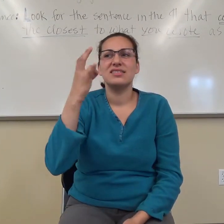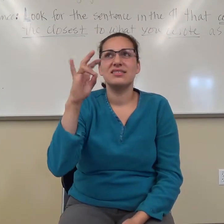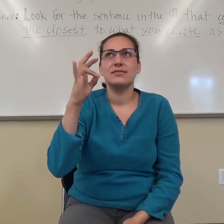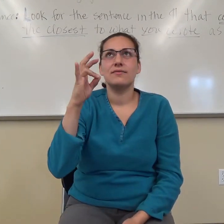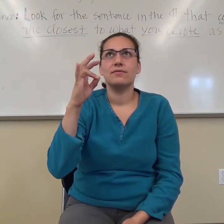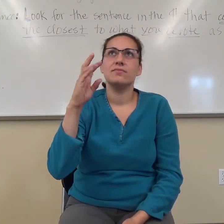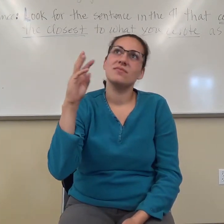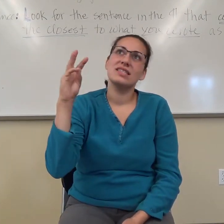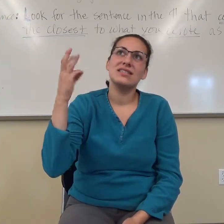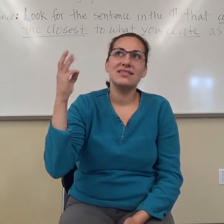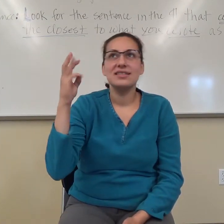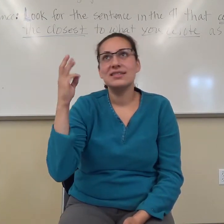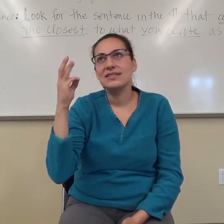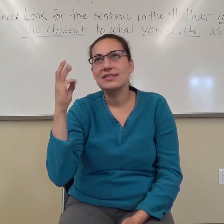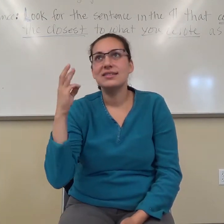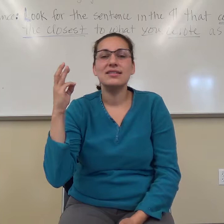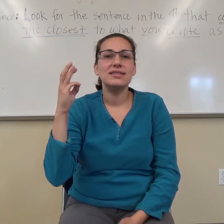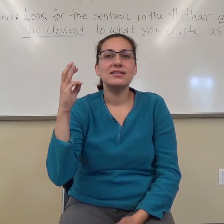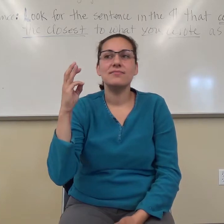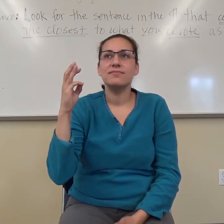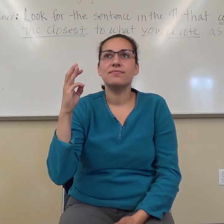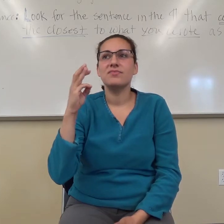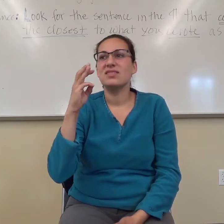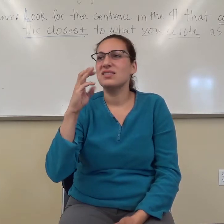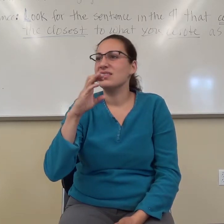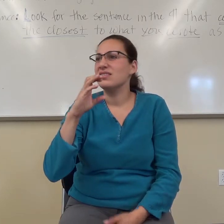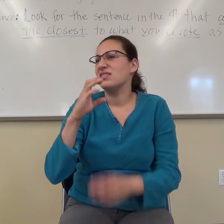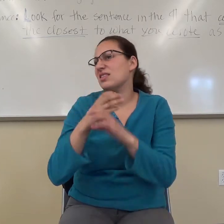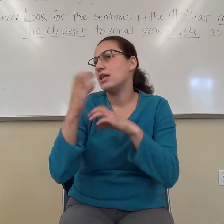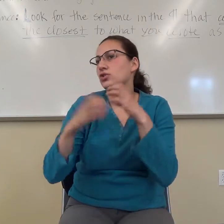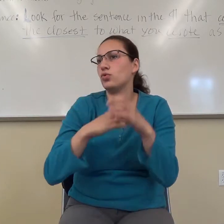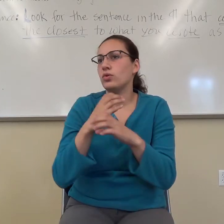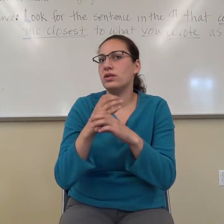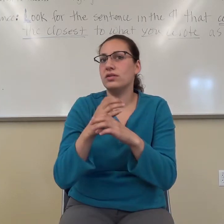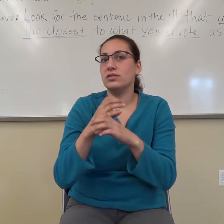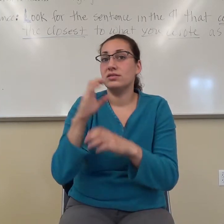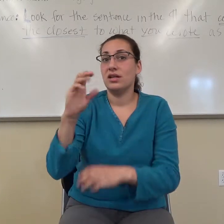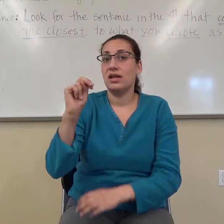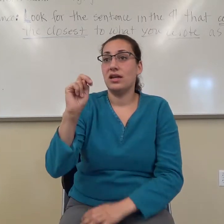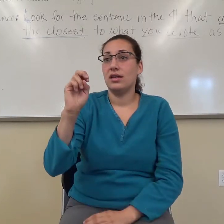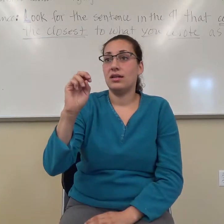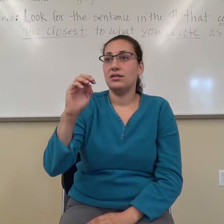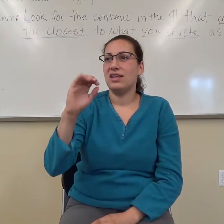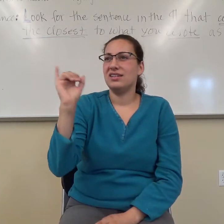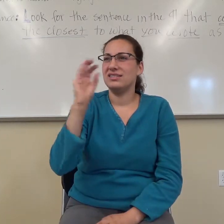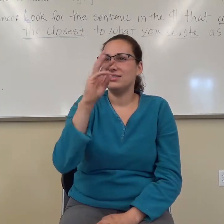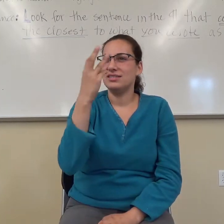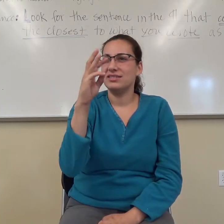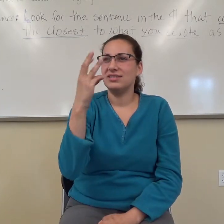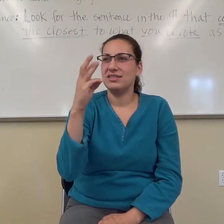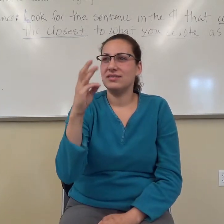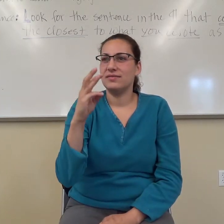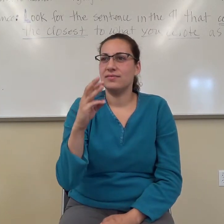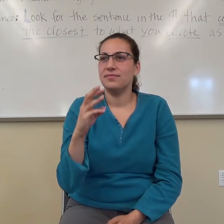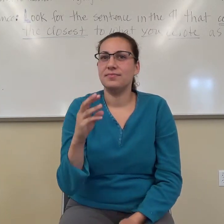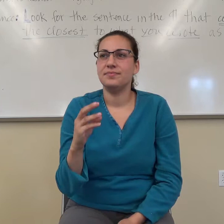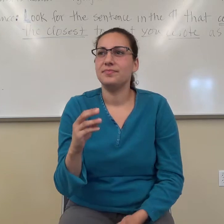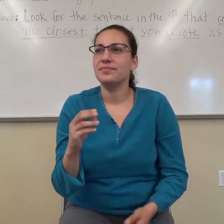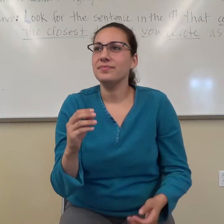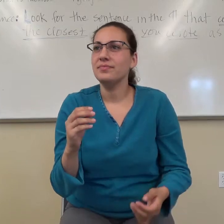earlier. It was more like 14th. But you see what I'm getting at? Whether you know exactly the right date or not isn't